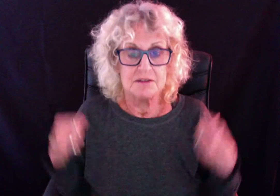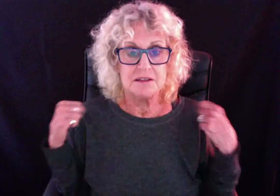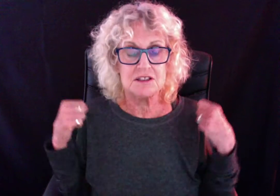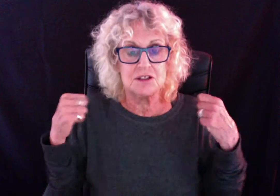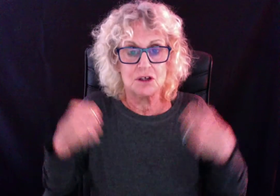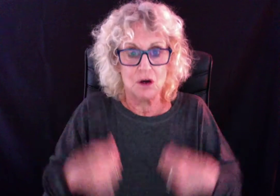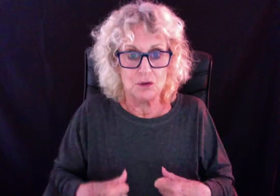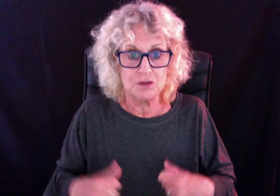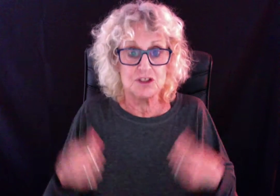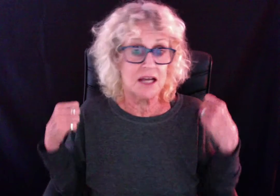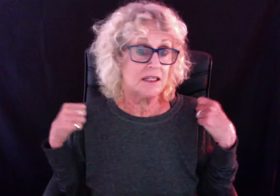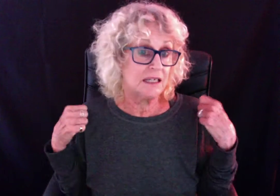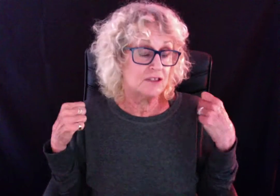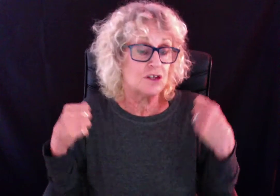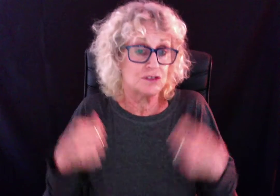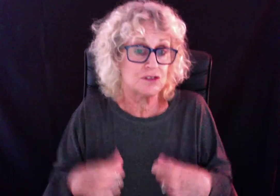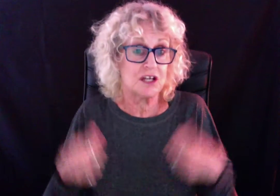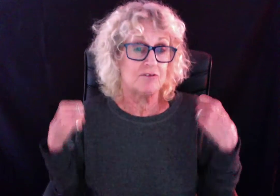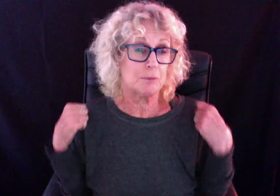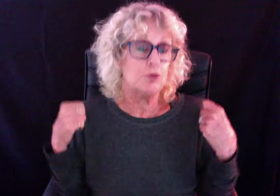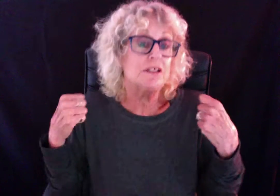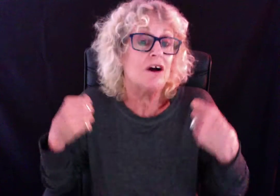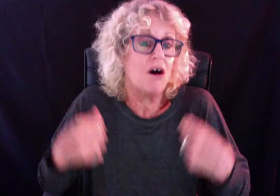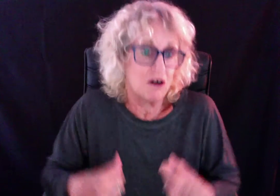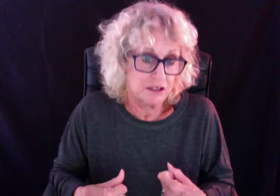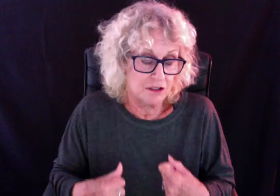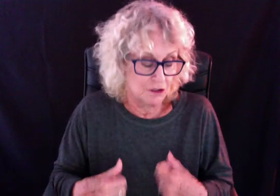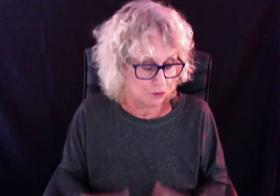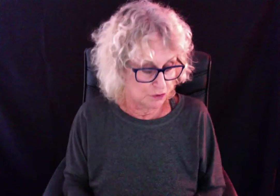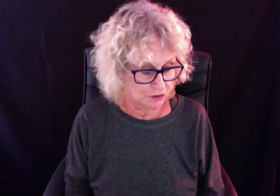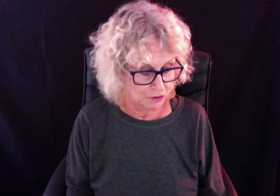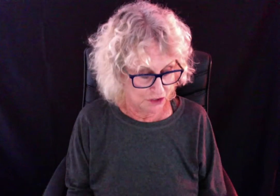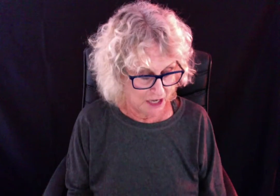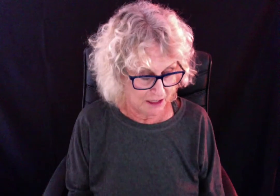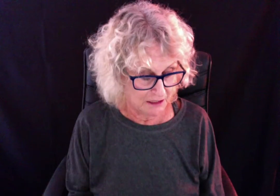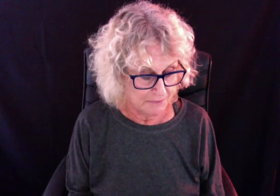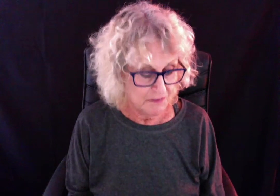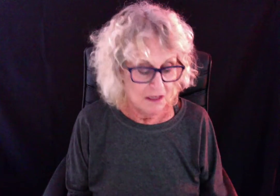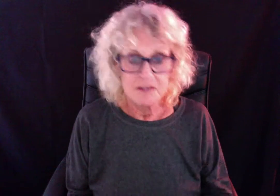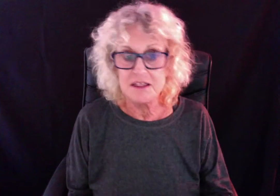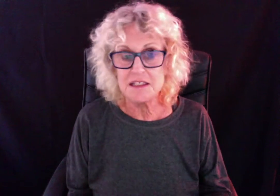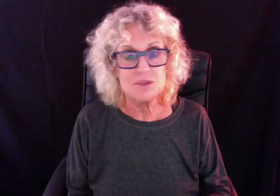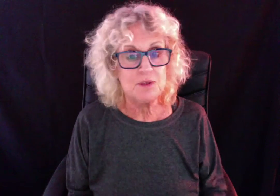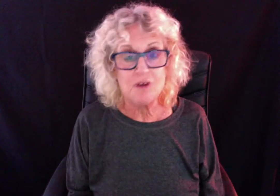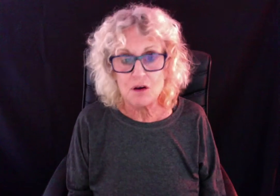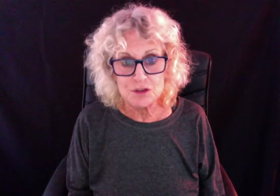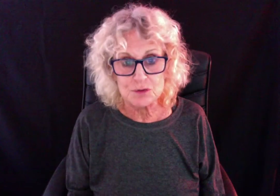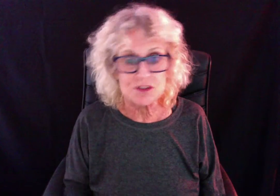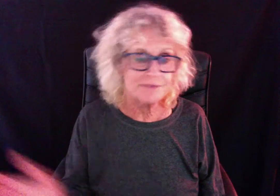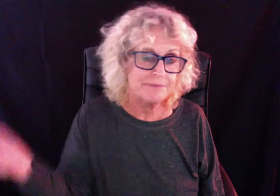It's the coat or the jacket, and it's also the sign for putting on a coat or a jacket. This we've all used. Come